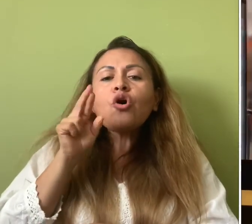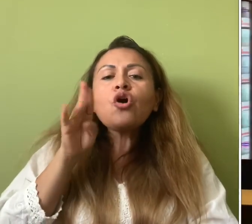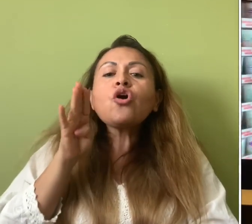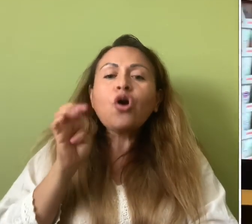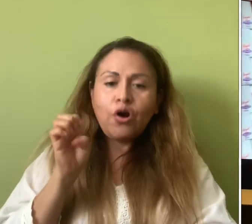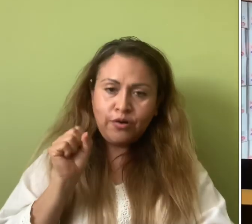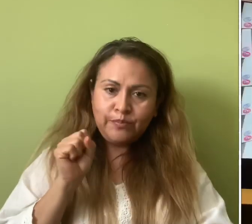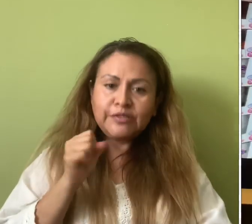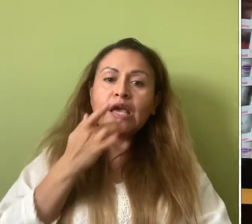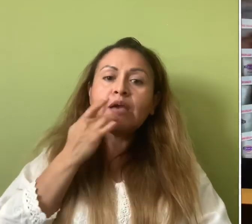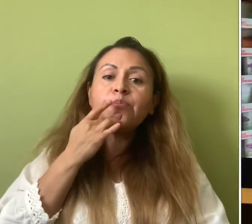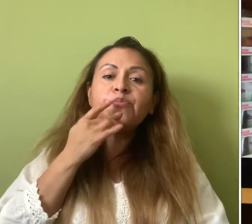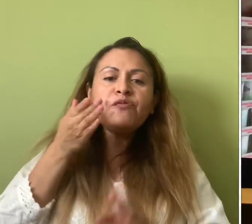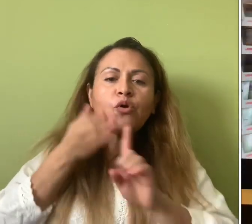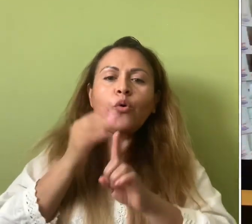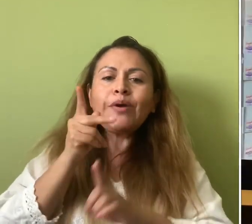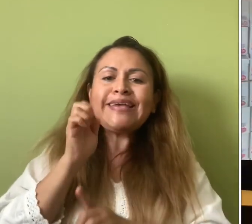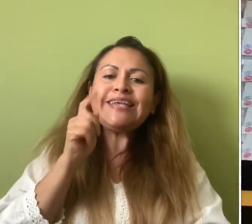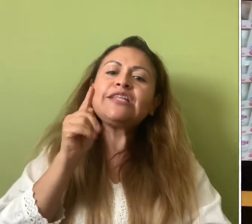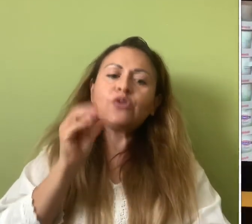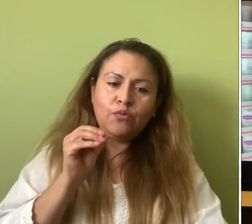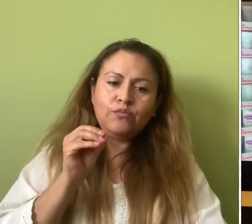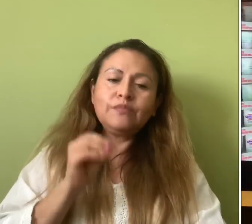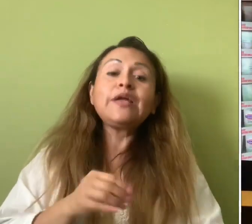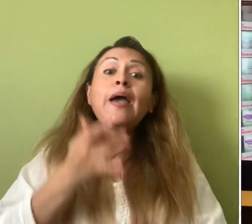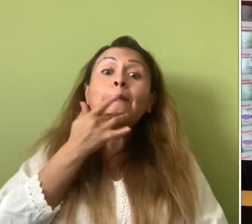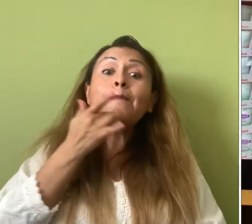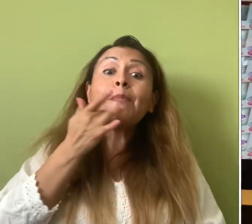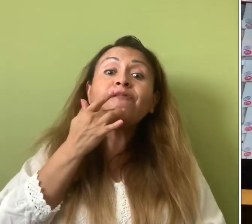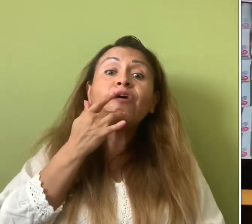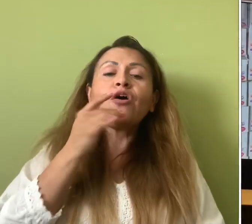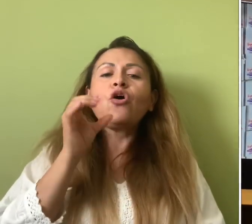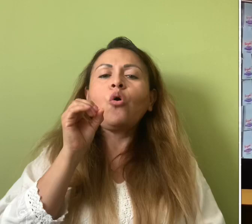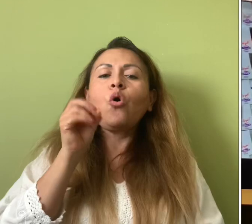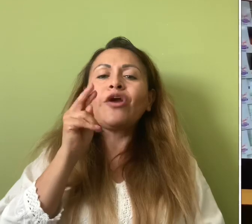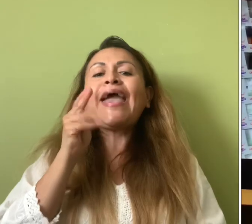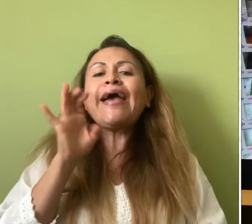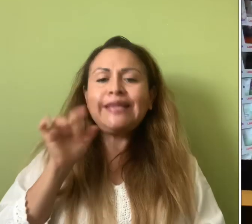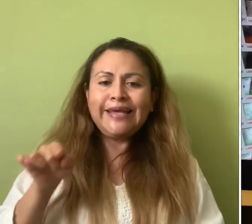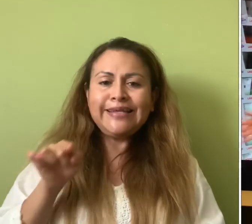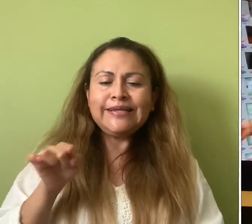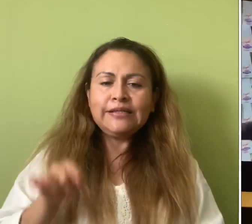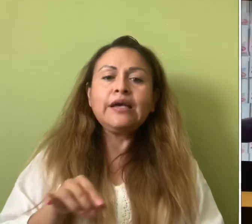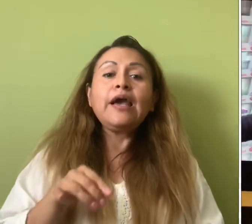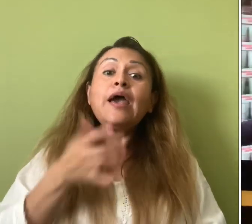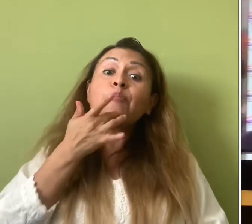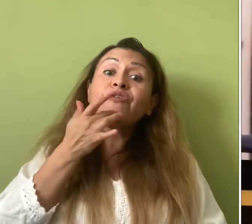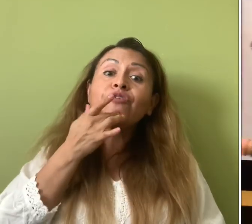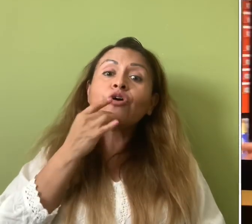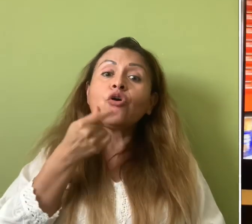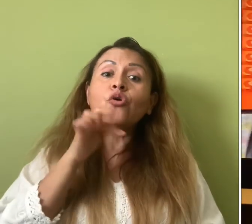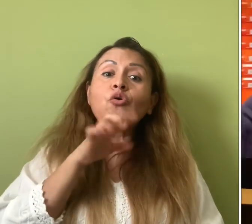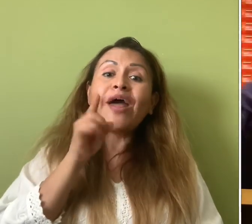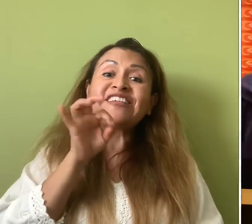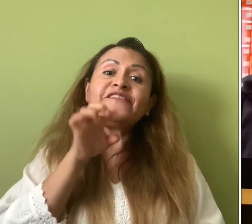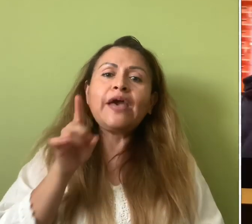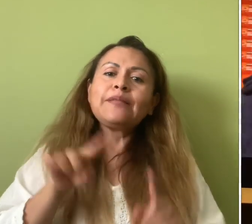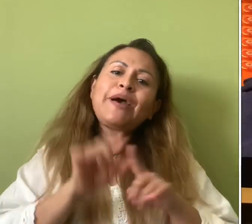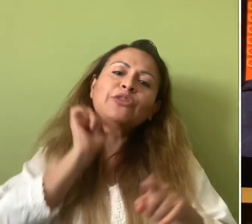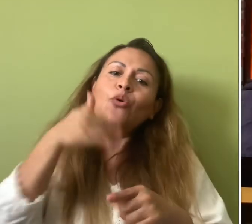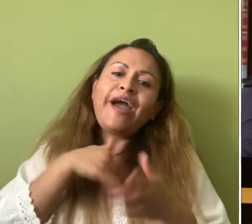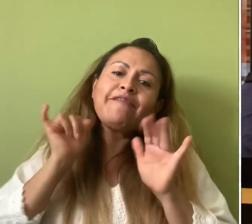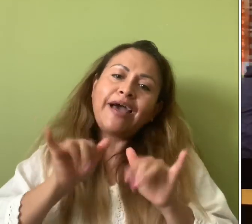keto. But just go for the organic. Better than this would be grass fed, but they don't have it. And this is the kind of stuff you want to stay away from. This is